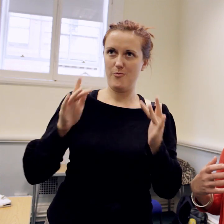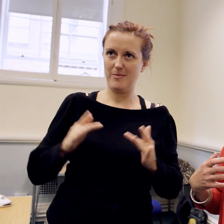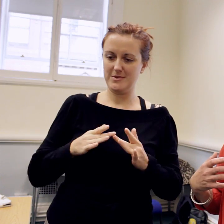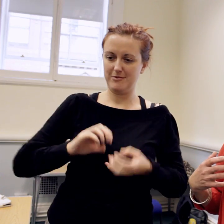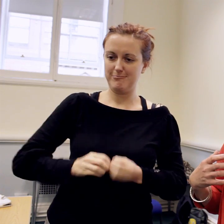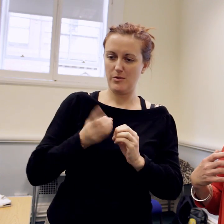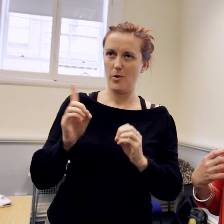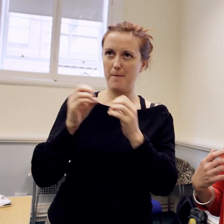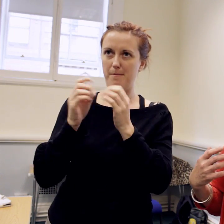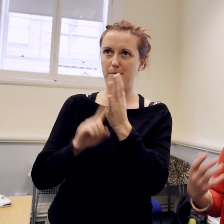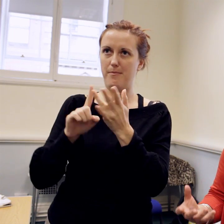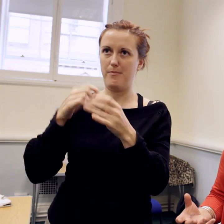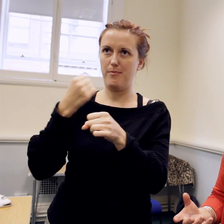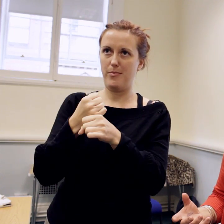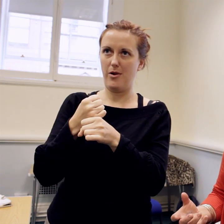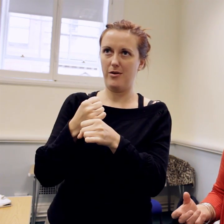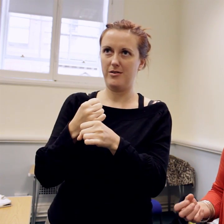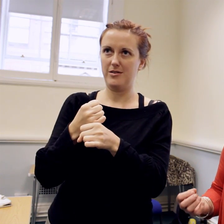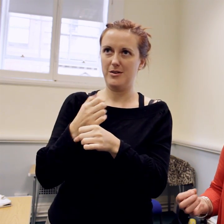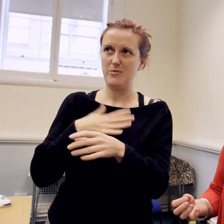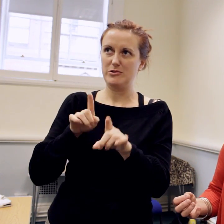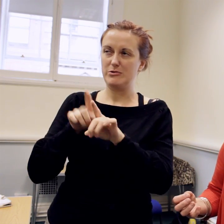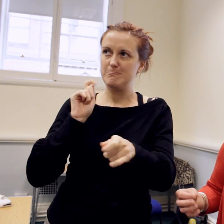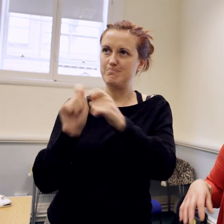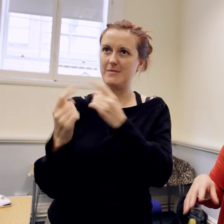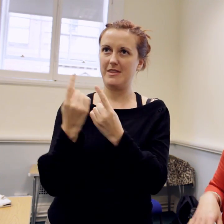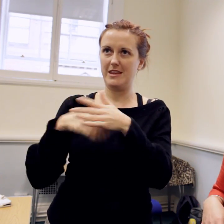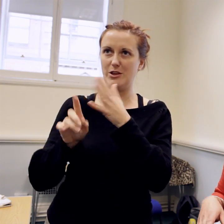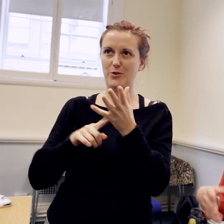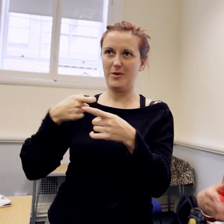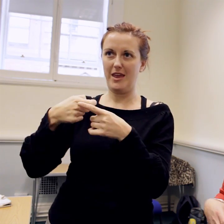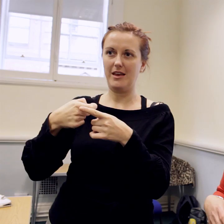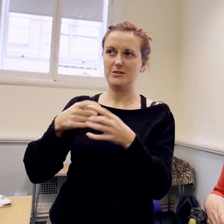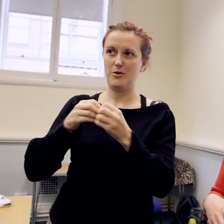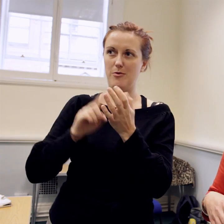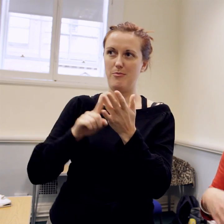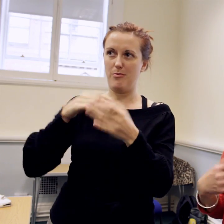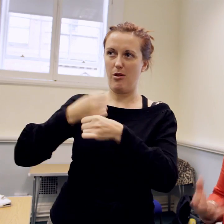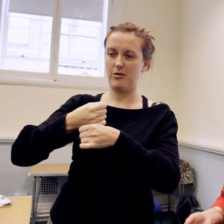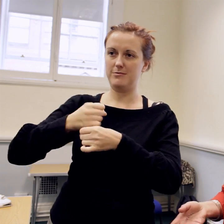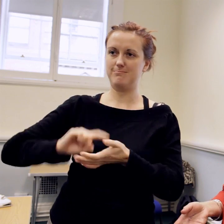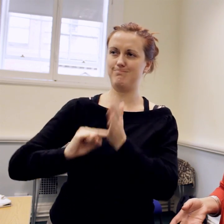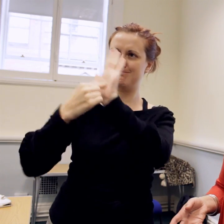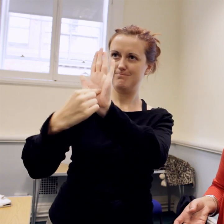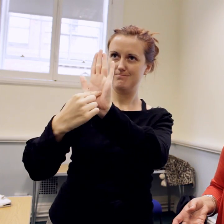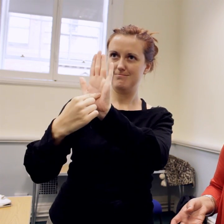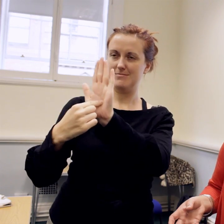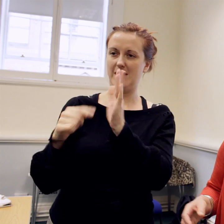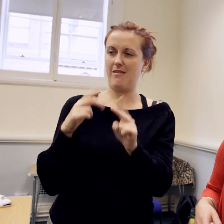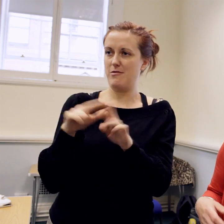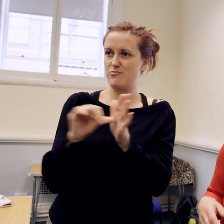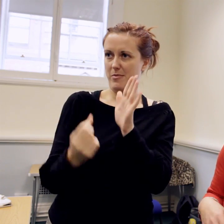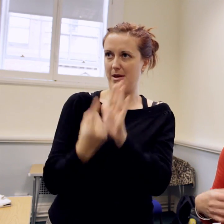campaign to get things to change. So basically a blog goes up about a particular issue, we contact the company